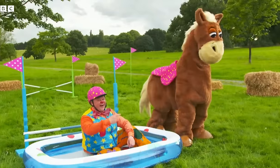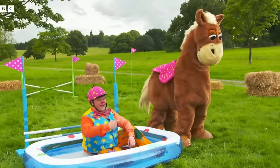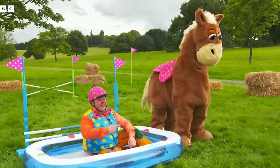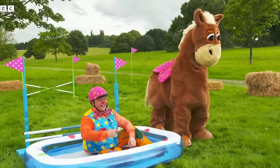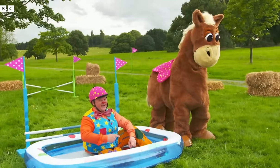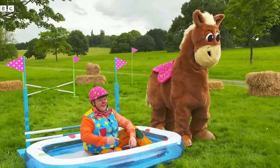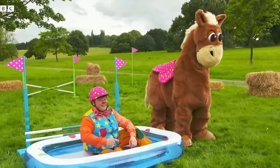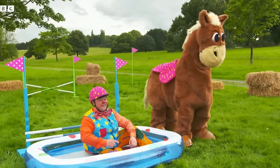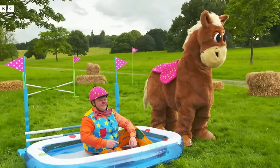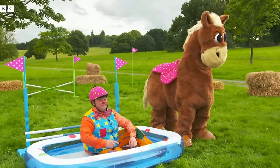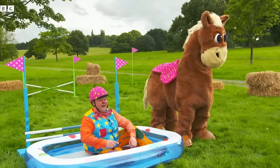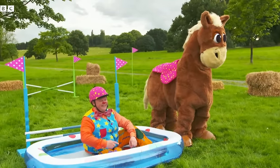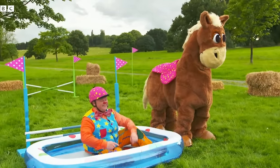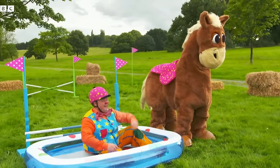I thought as much.